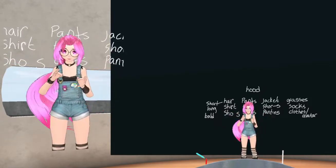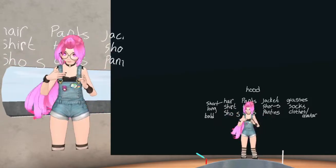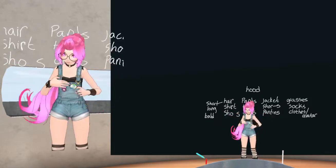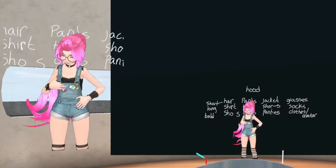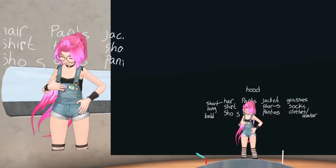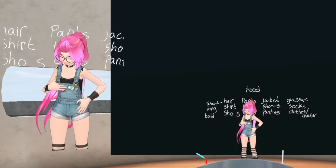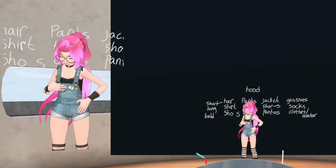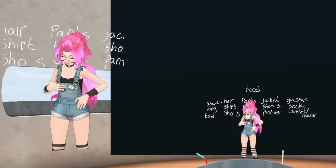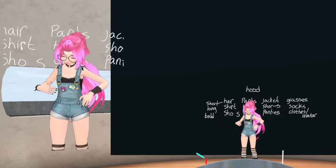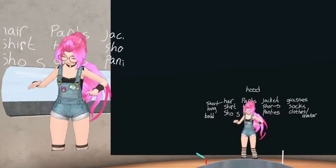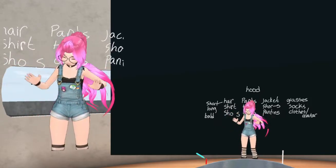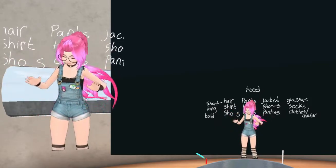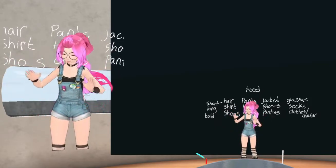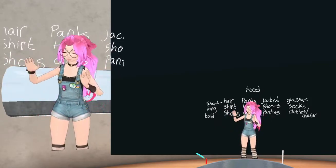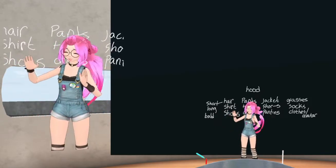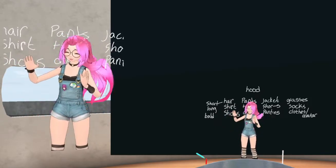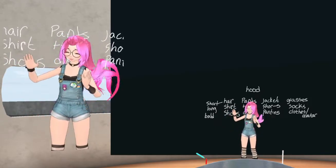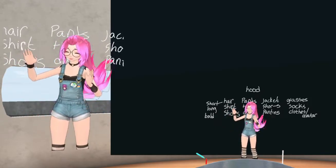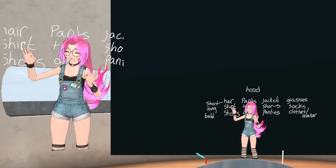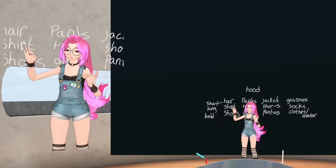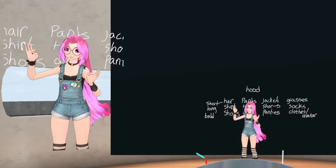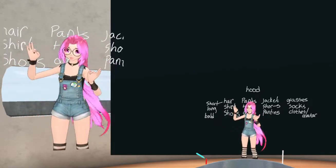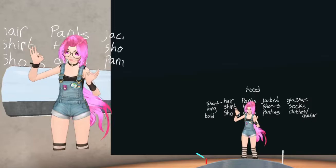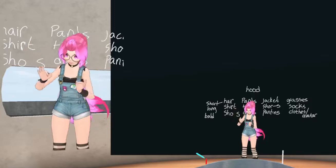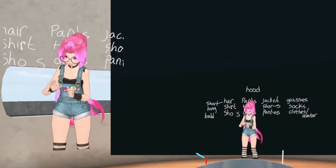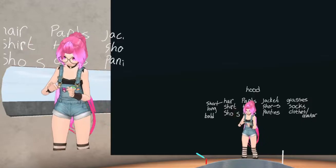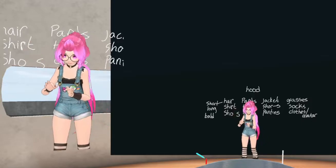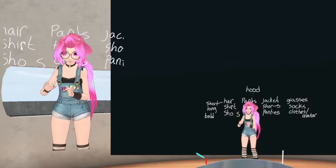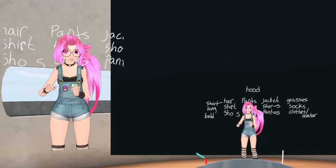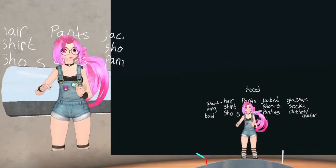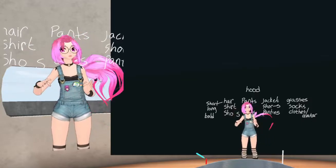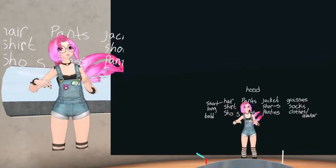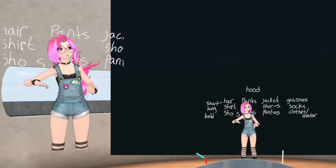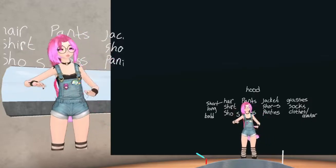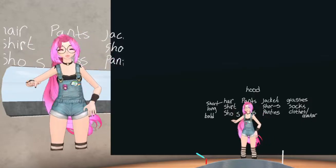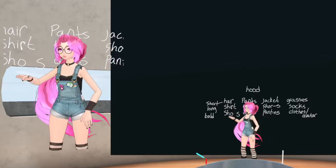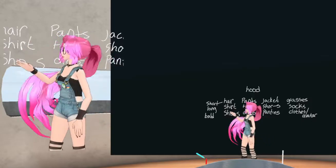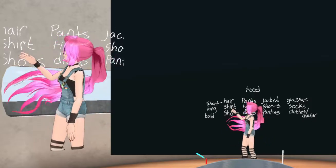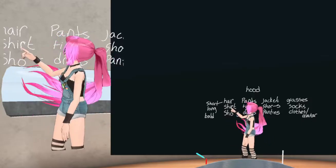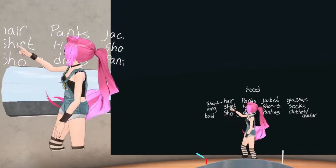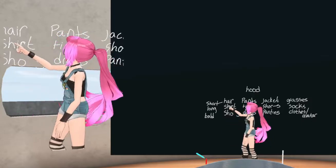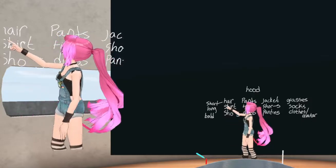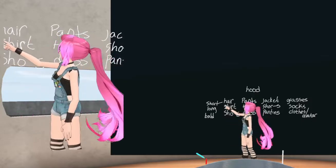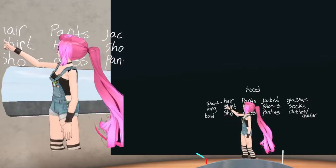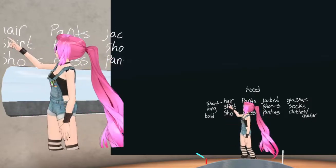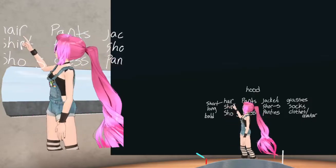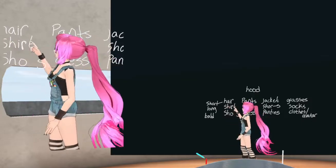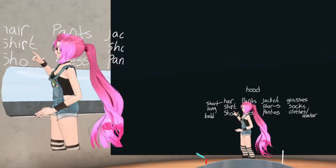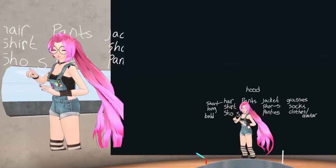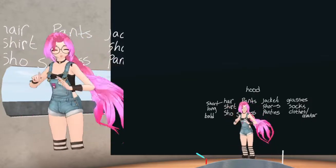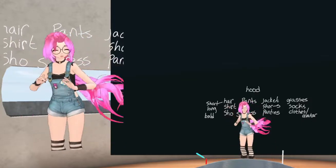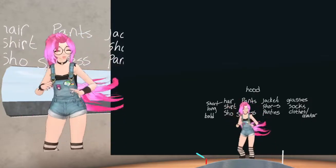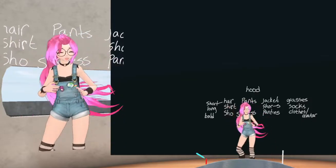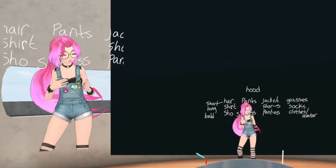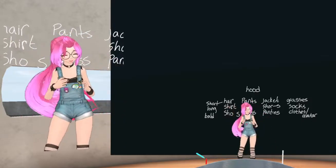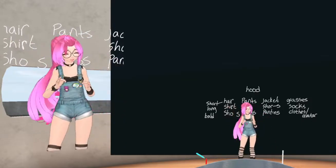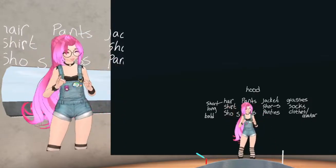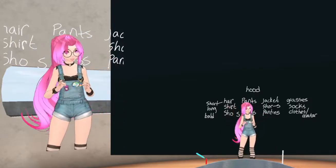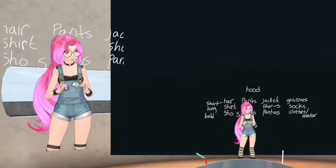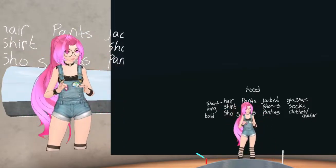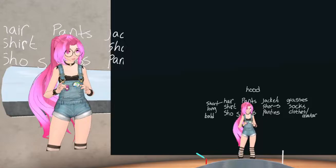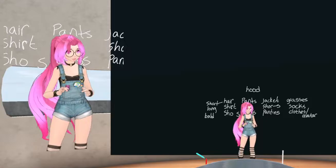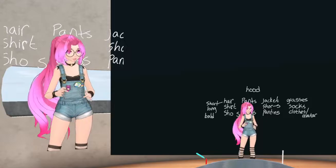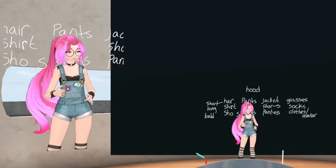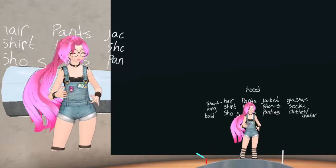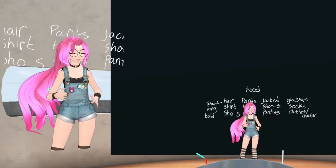specific. Hold on, speech impediment problems. Specific. There you go. So if somebody says hair, like you're describing